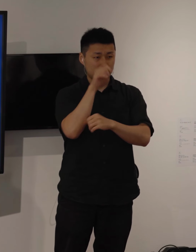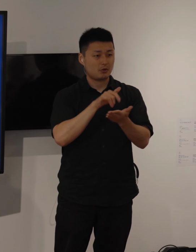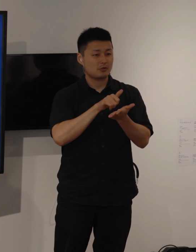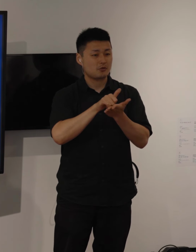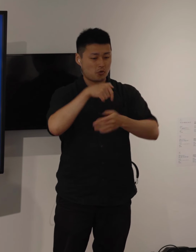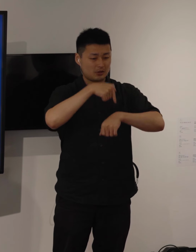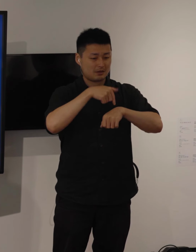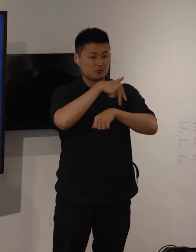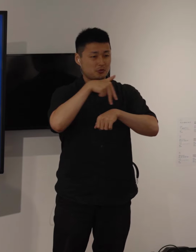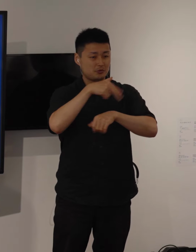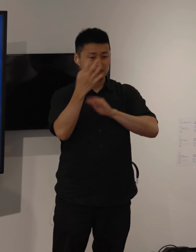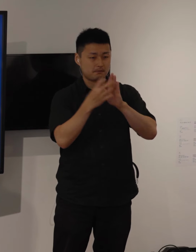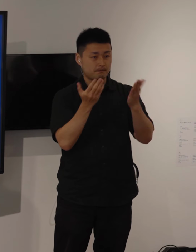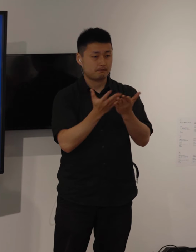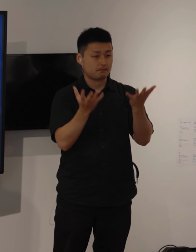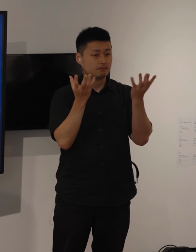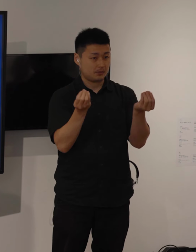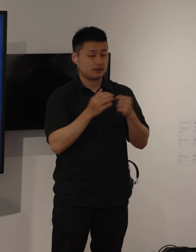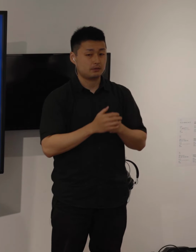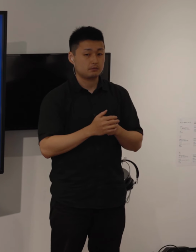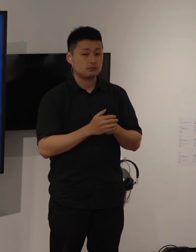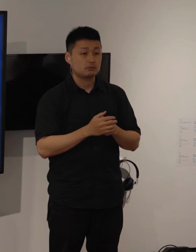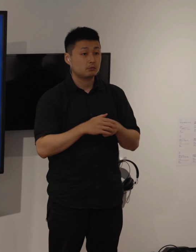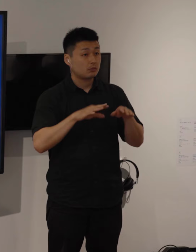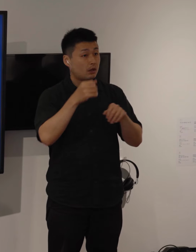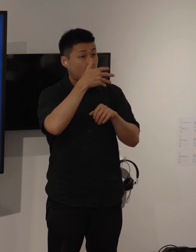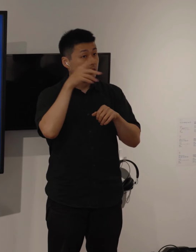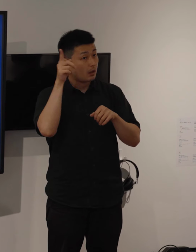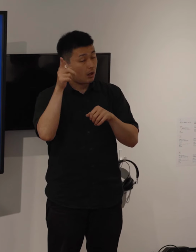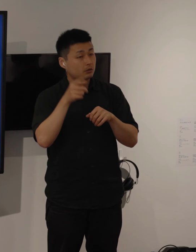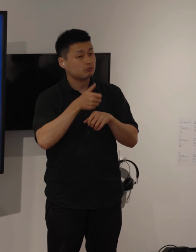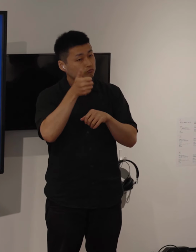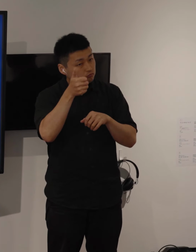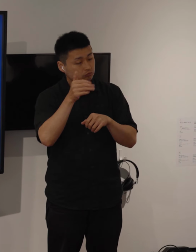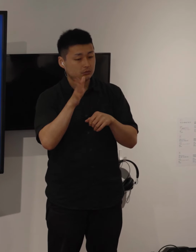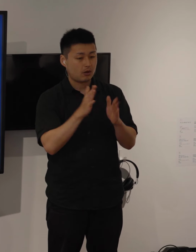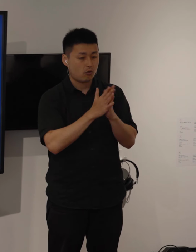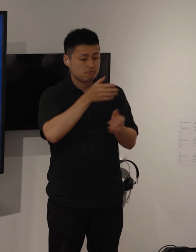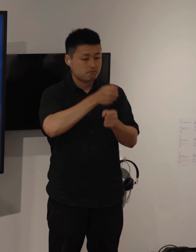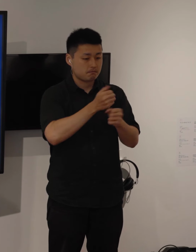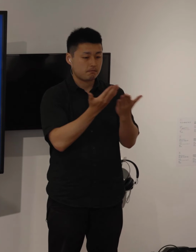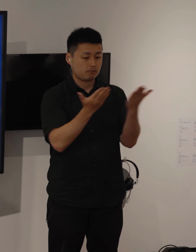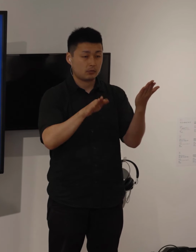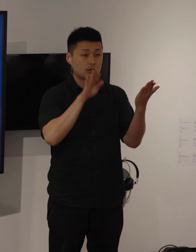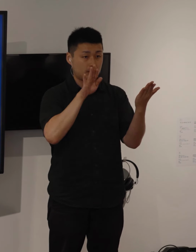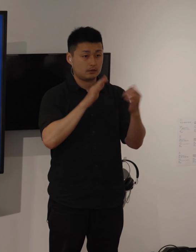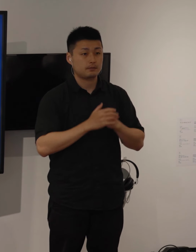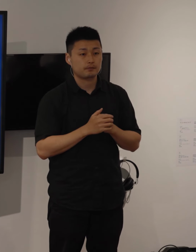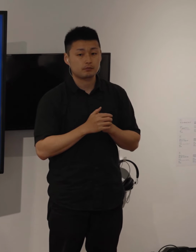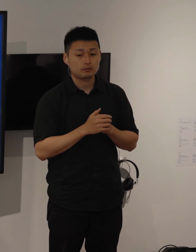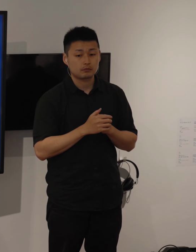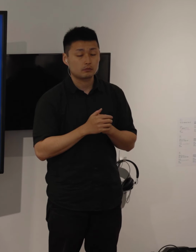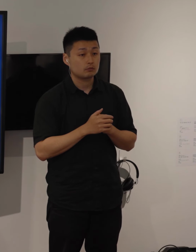they've made a new book about him. And he's now got work in the Pompidou Center in Paris, which is currently on display